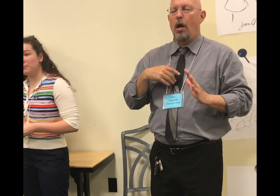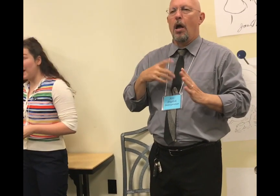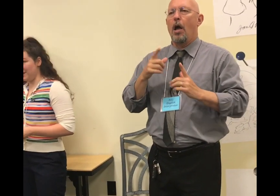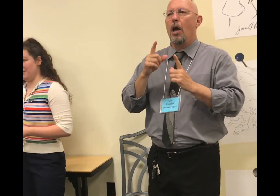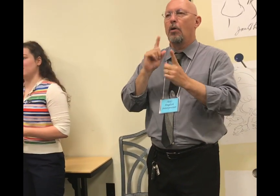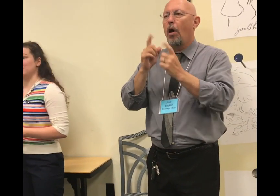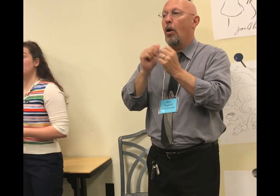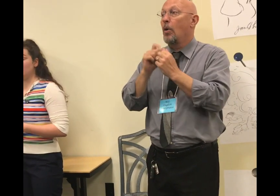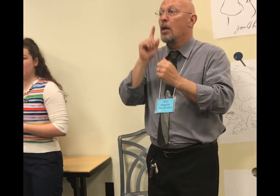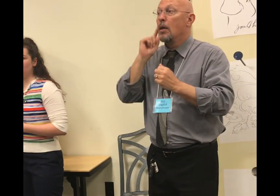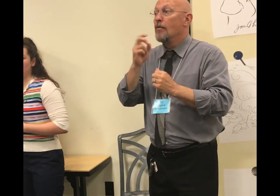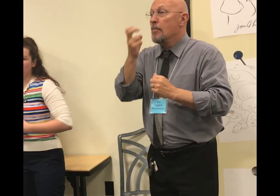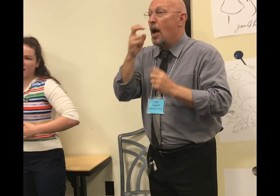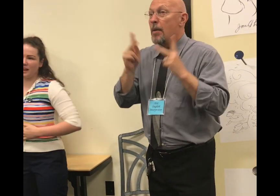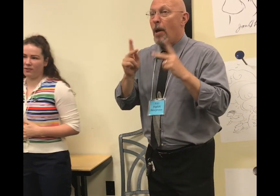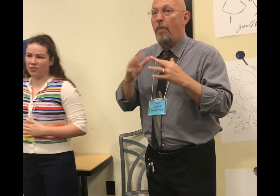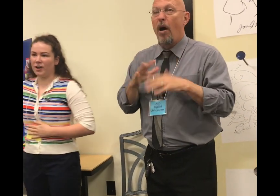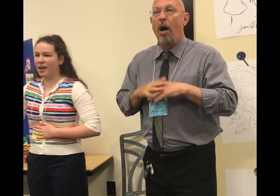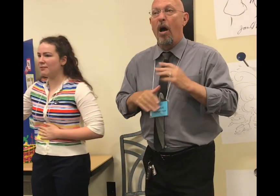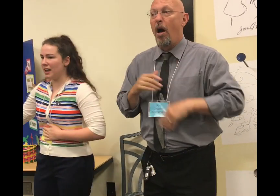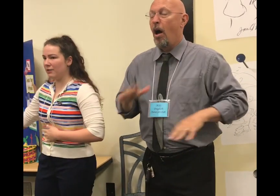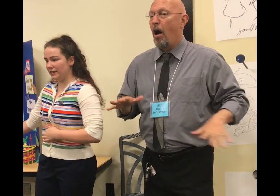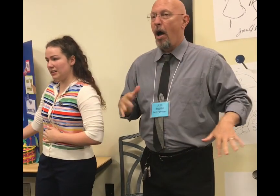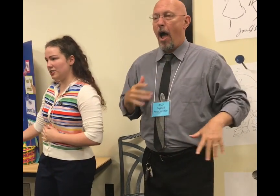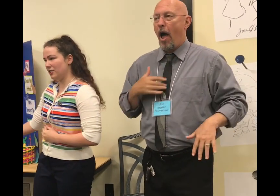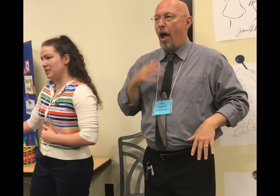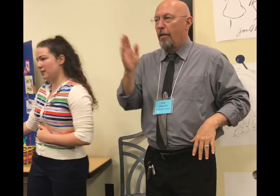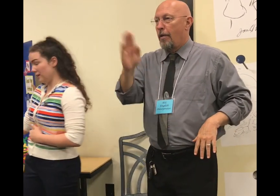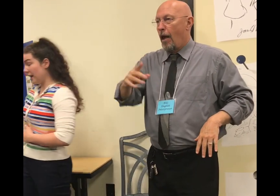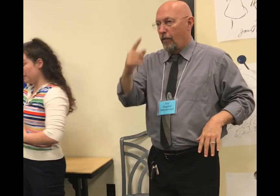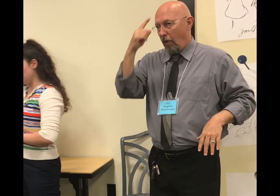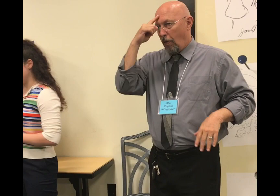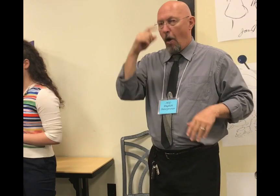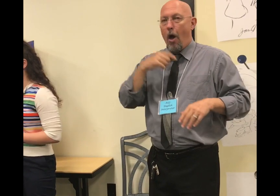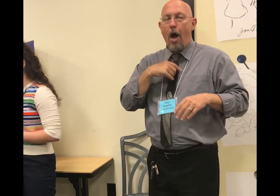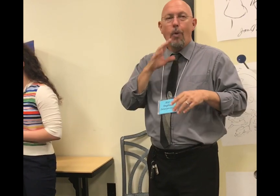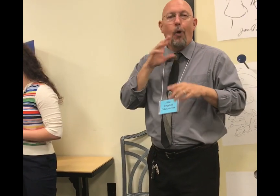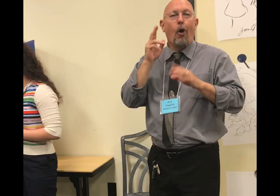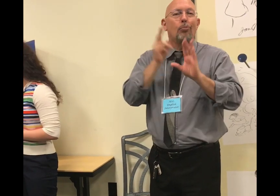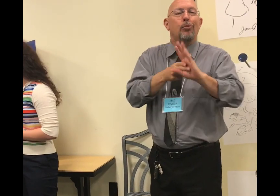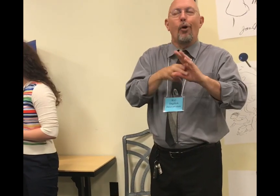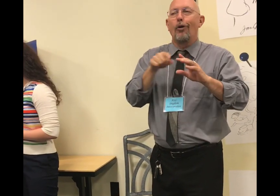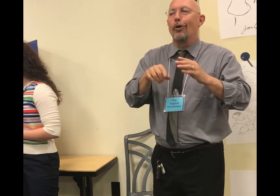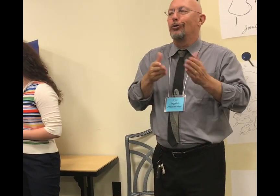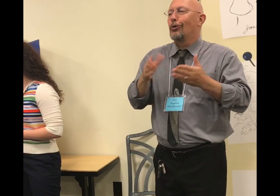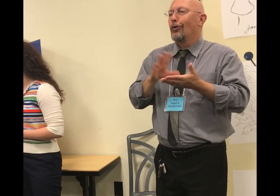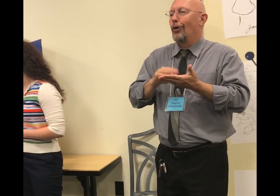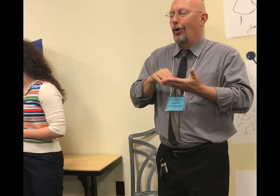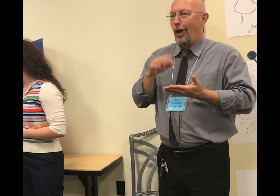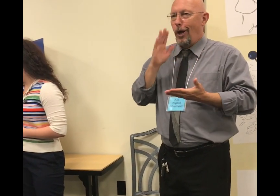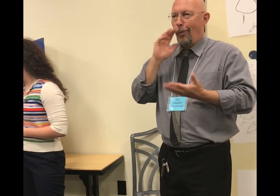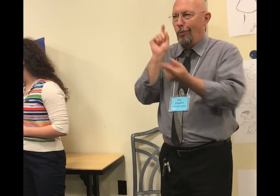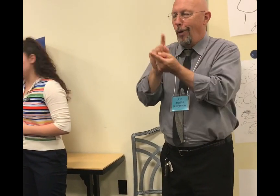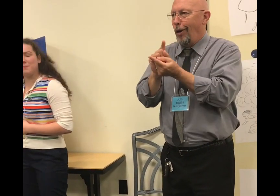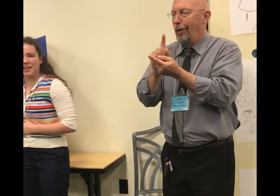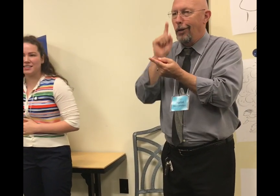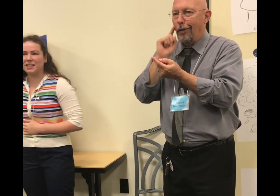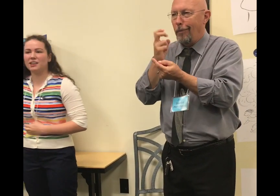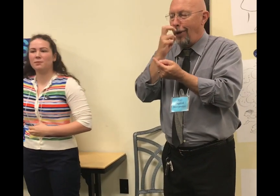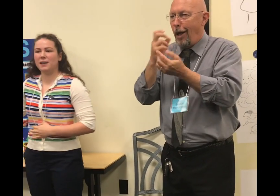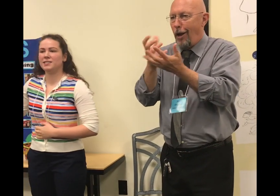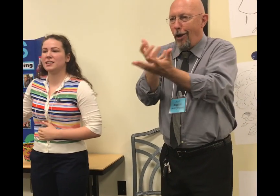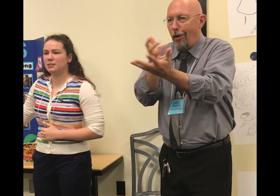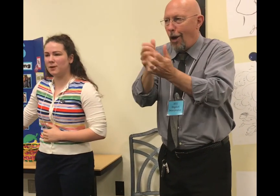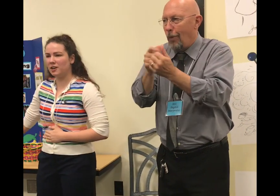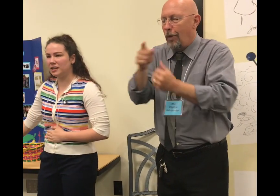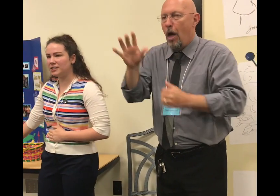with deaf-blind individuals, which I never thought when I entered this experience that I would do. And that was amazing,